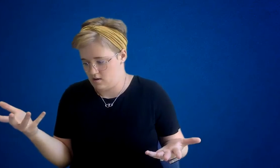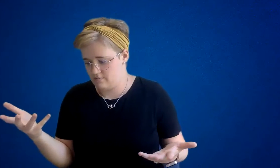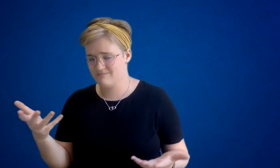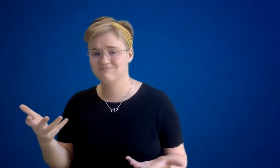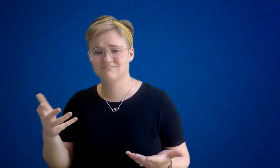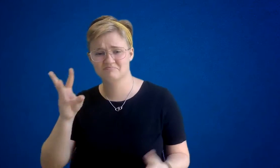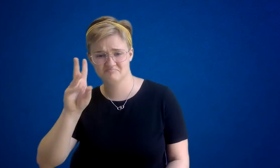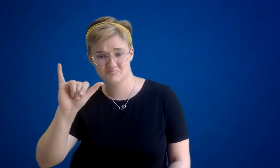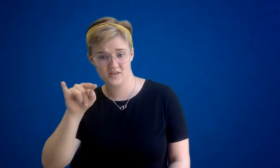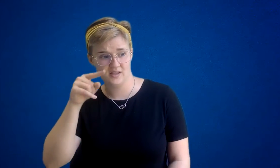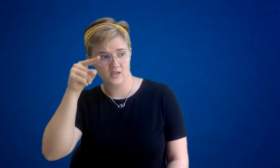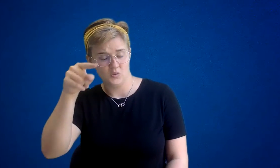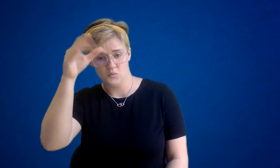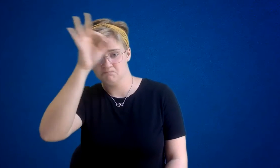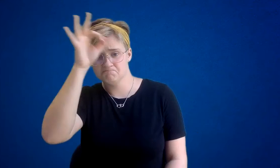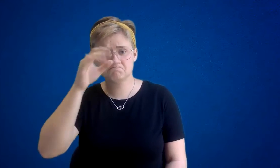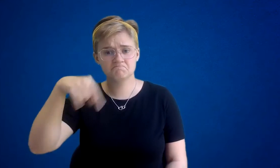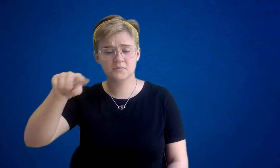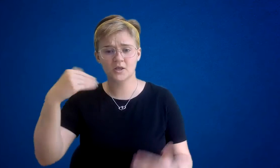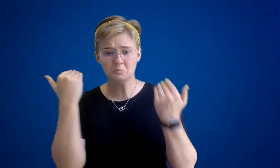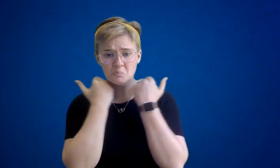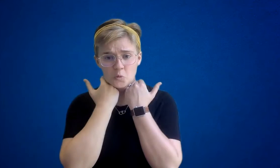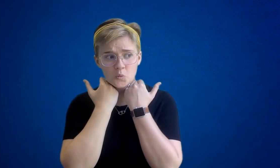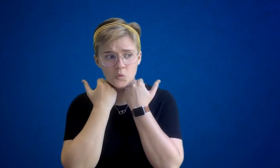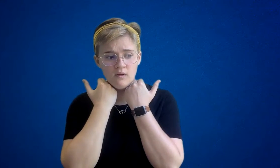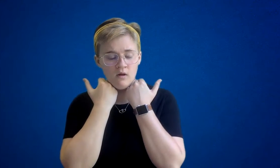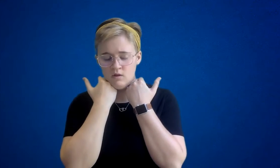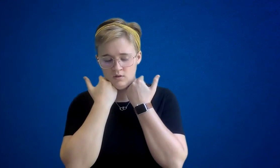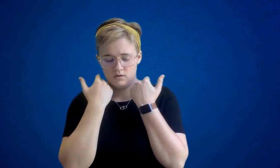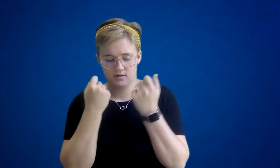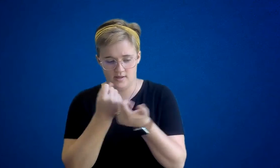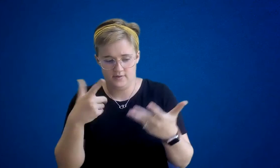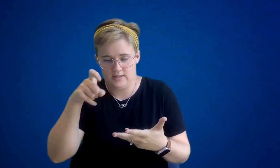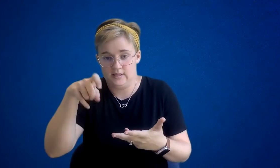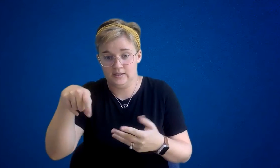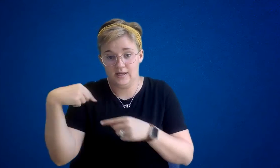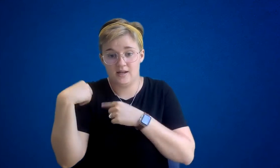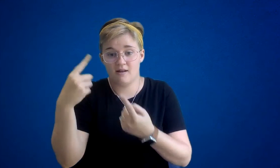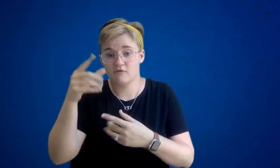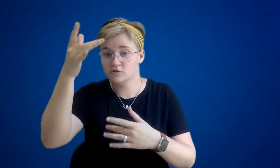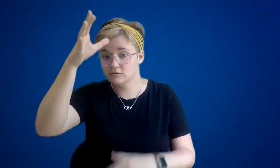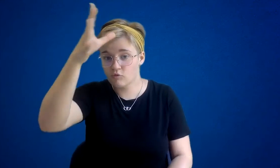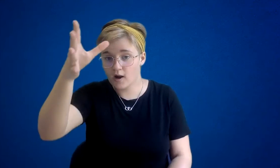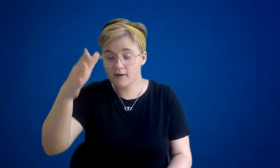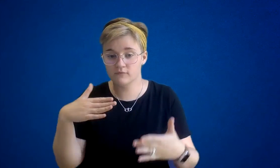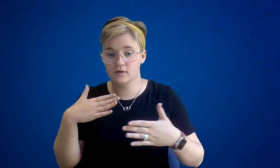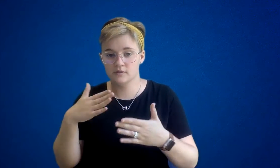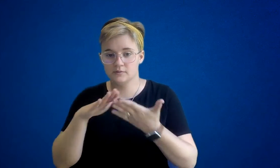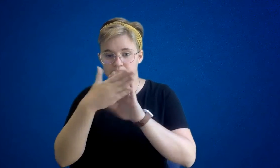broke. Everything that he had needed since Grandfather took sick, Little Willie had gotten at